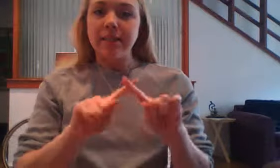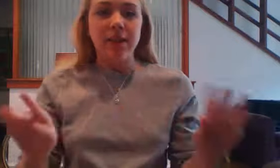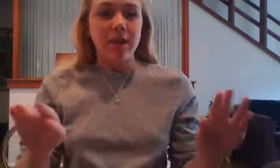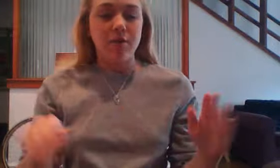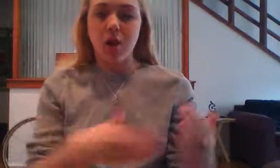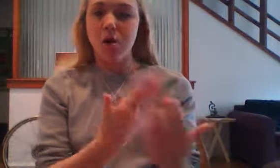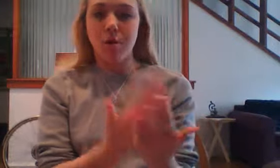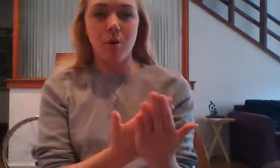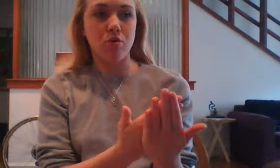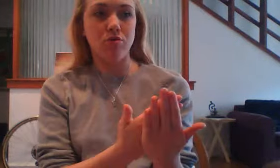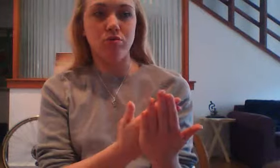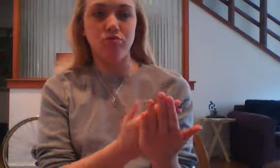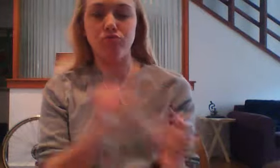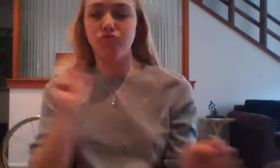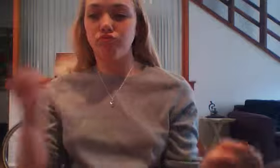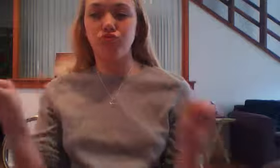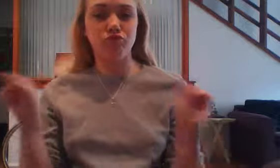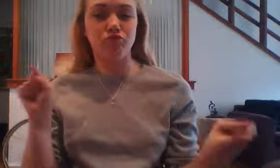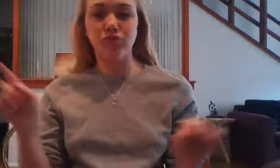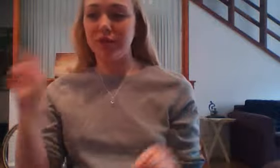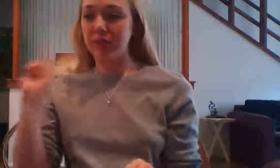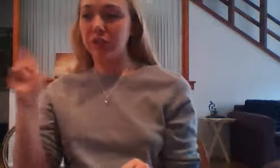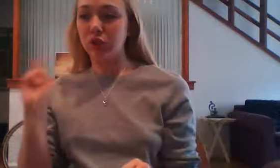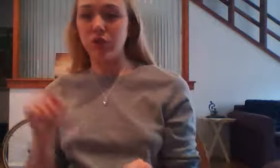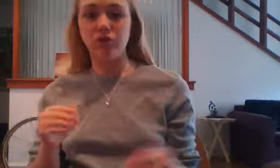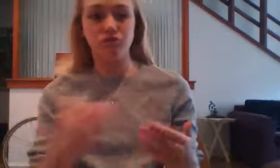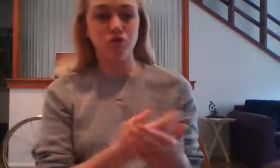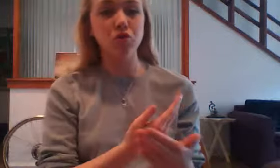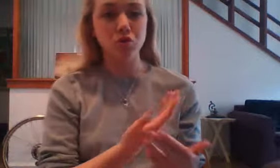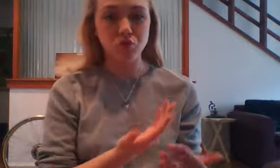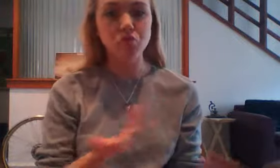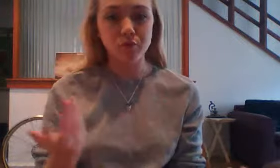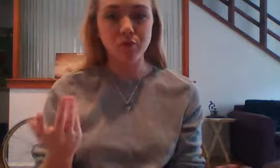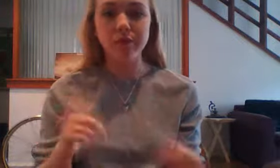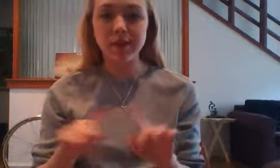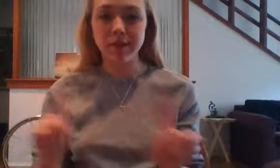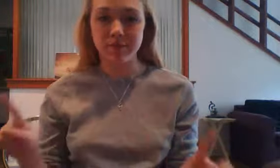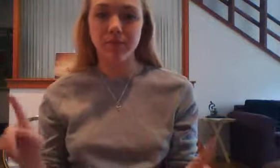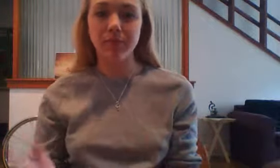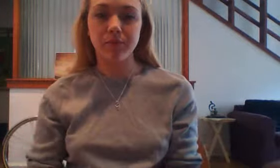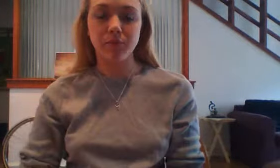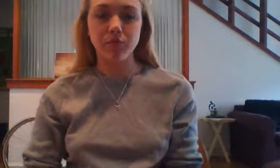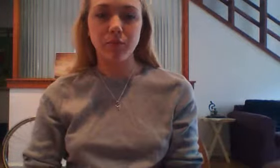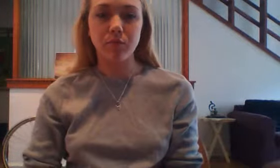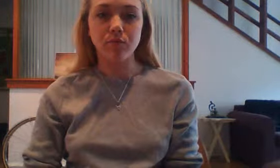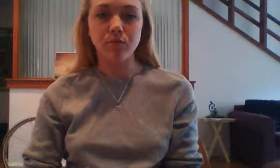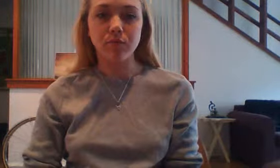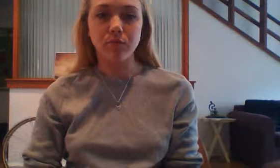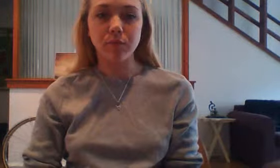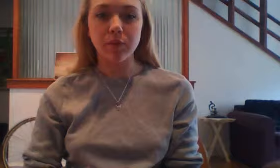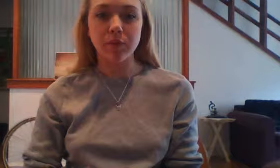approach. When the barriers are identified, then of course our next step is to think about how can we remove those barriers.